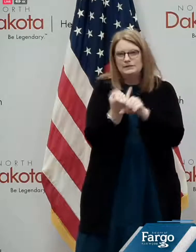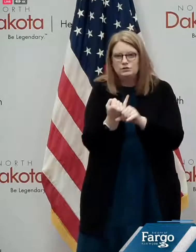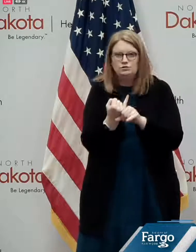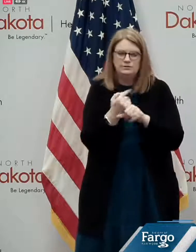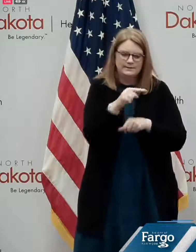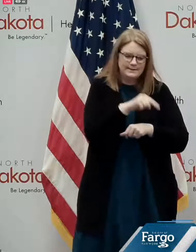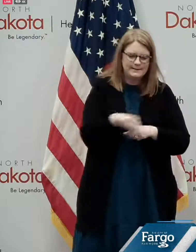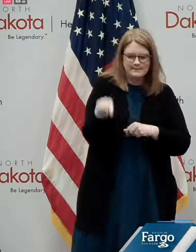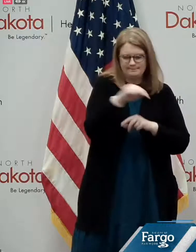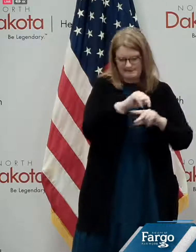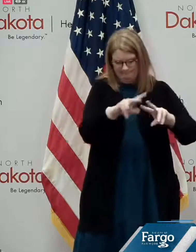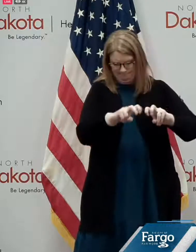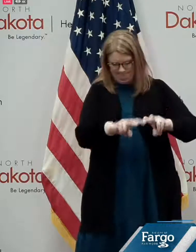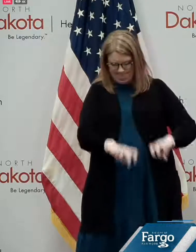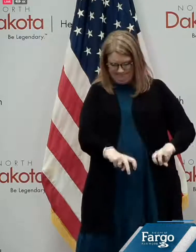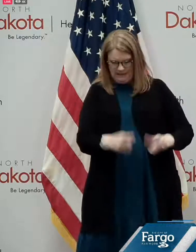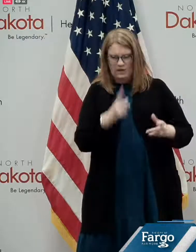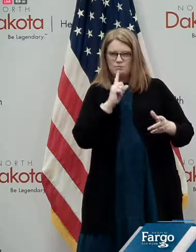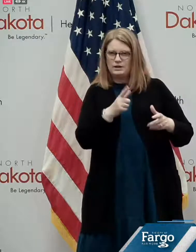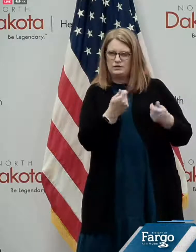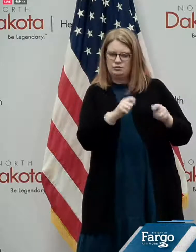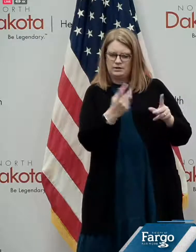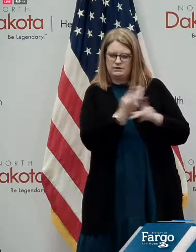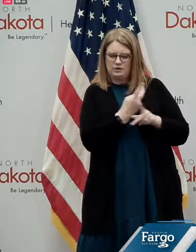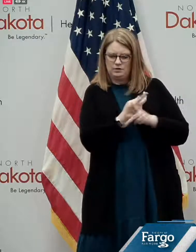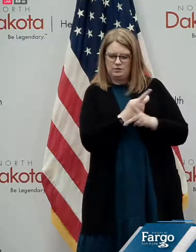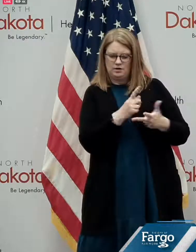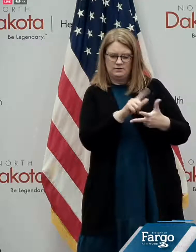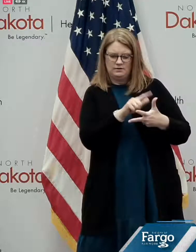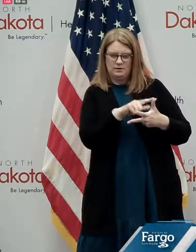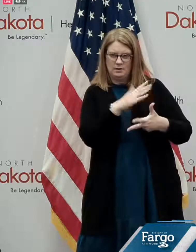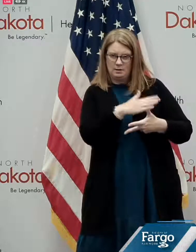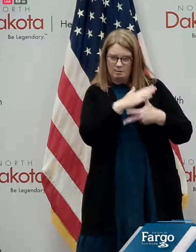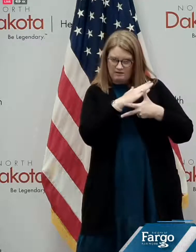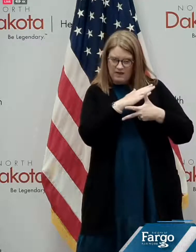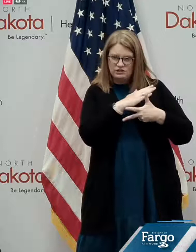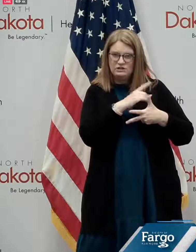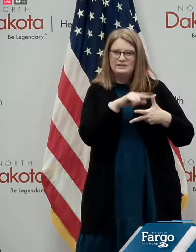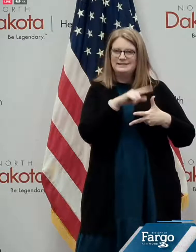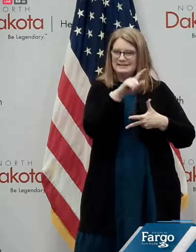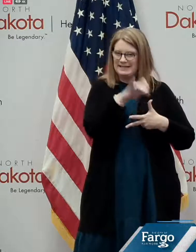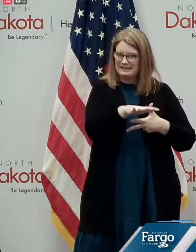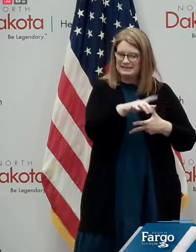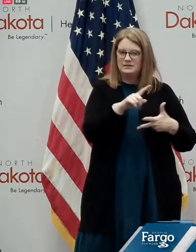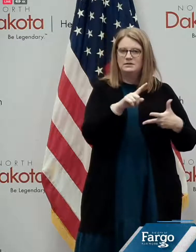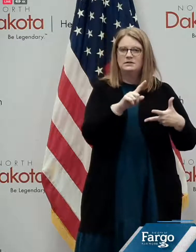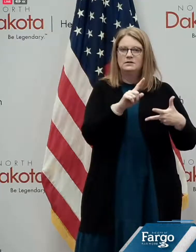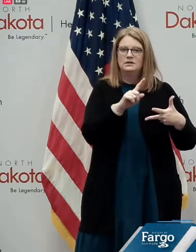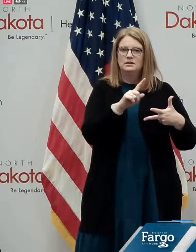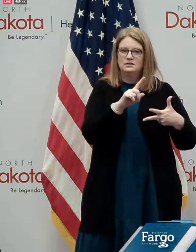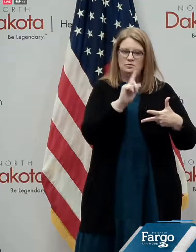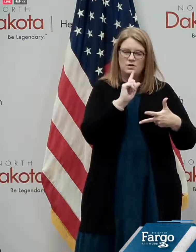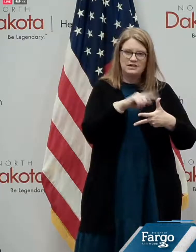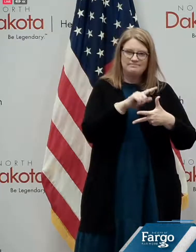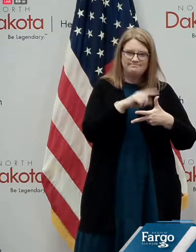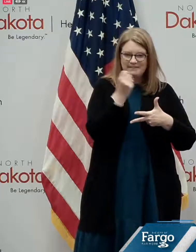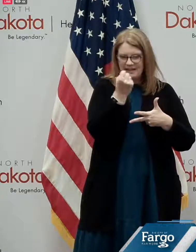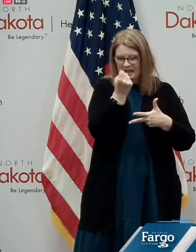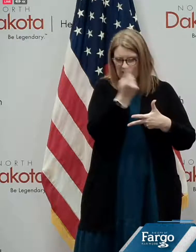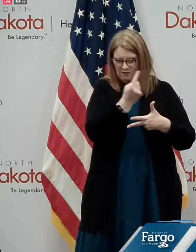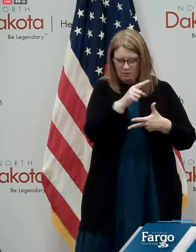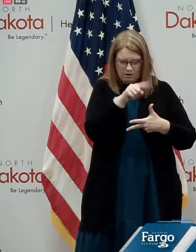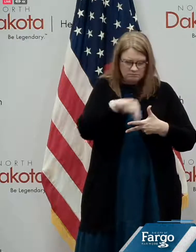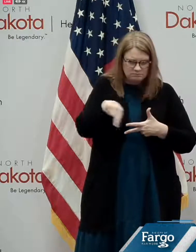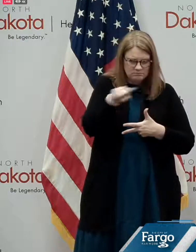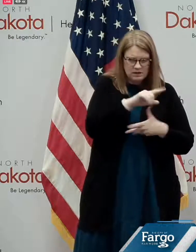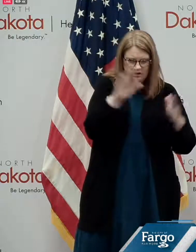dedicating resources to assist in 3 areas. The first is prevention measures, including testing, getting everybody on the same page about a